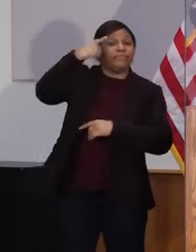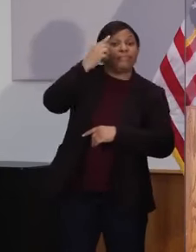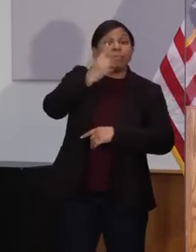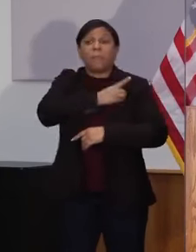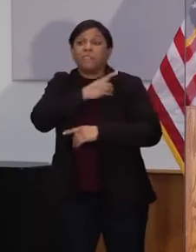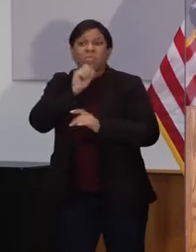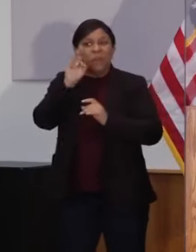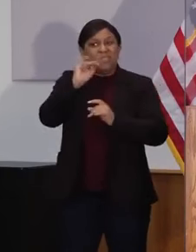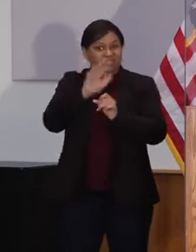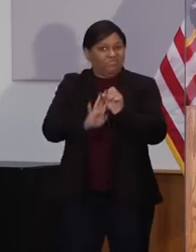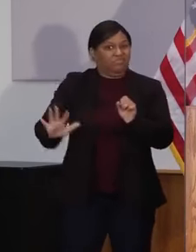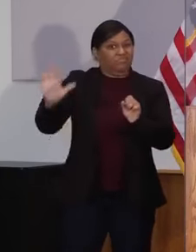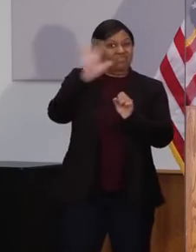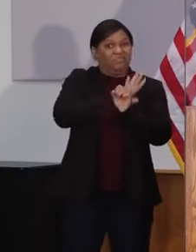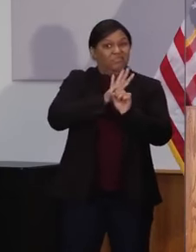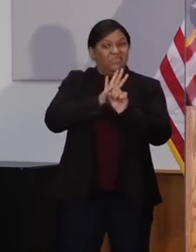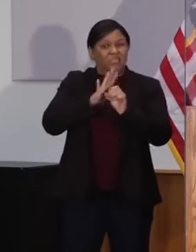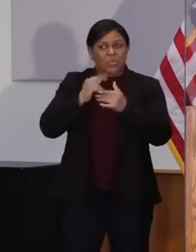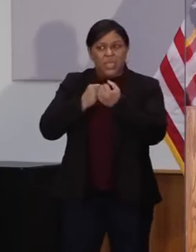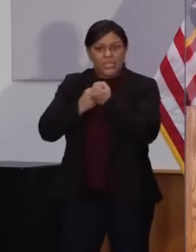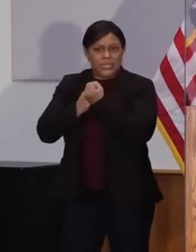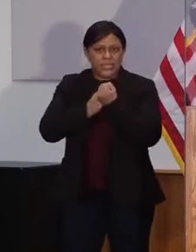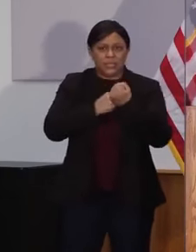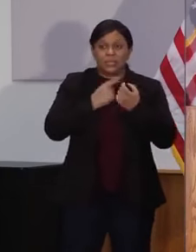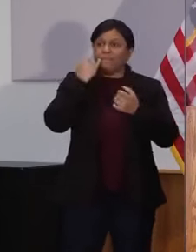Minnesota when an emergency happens.